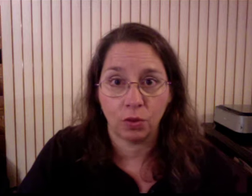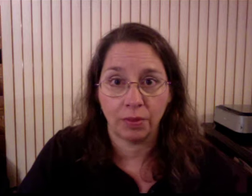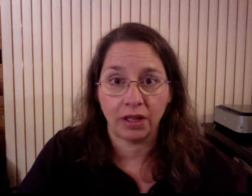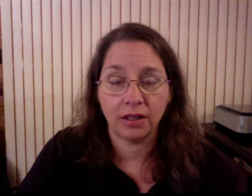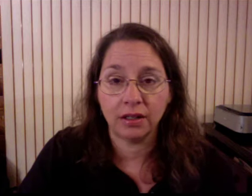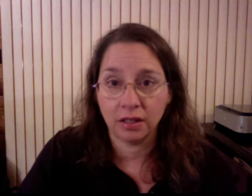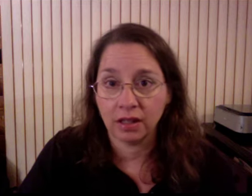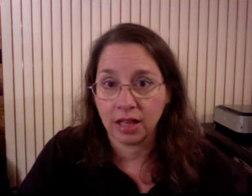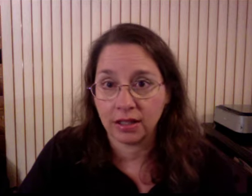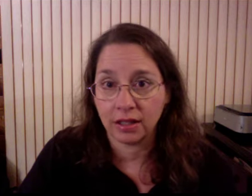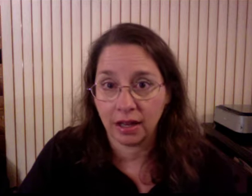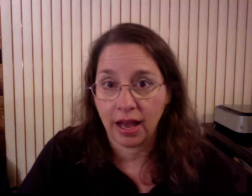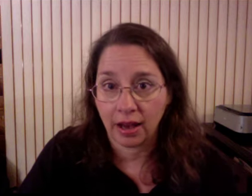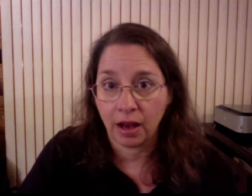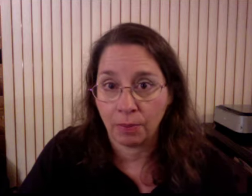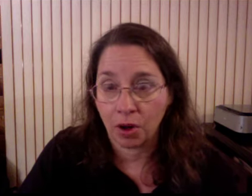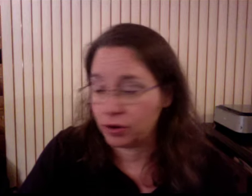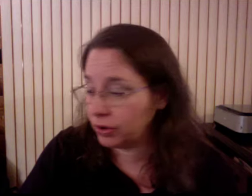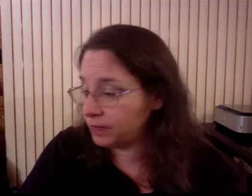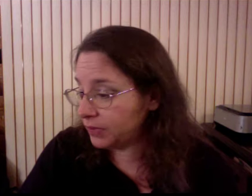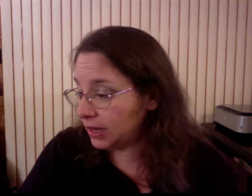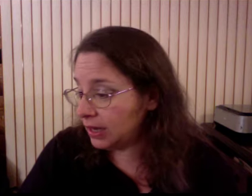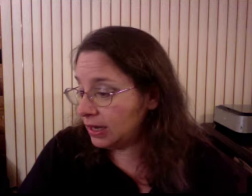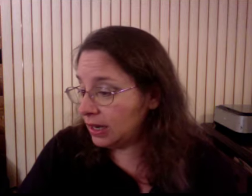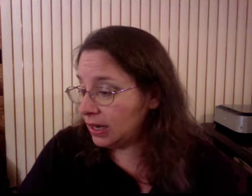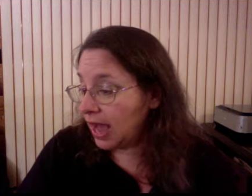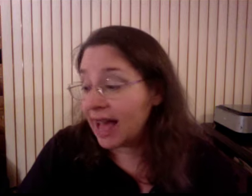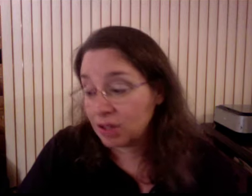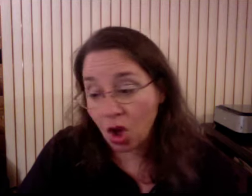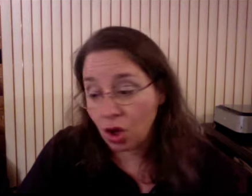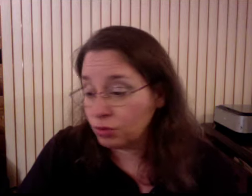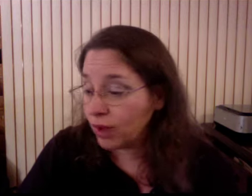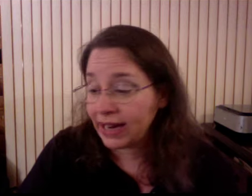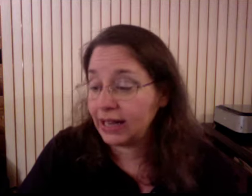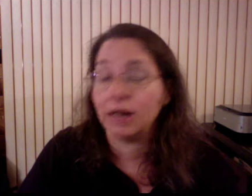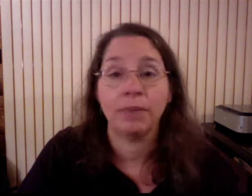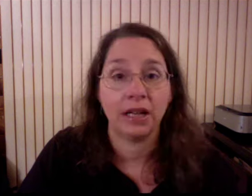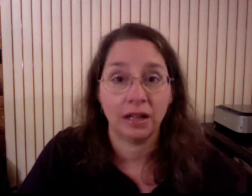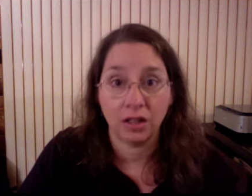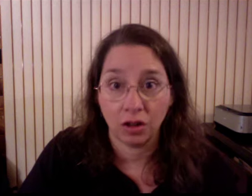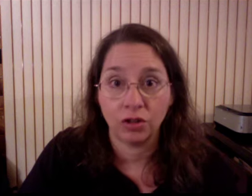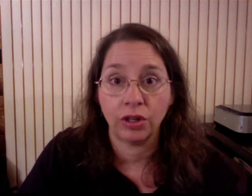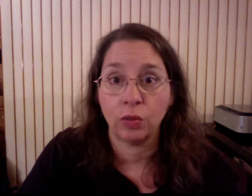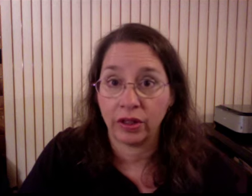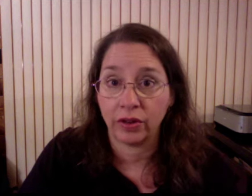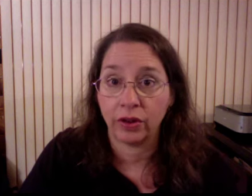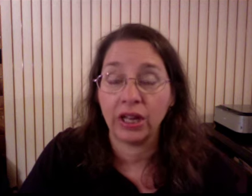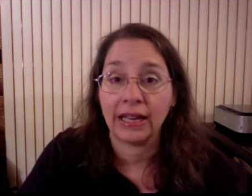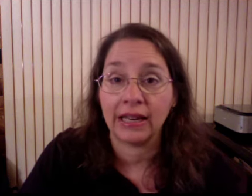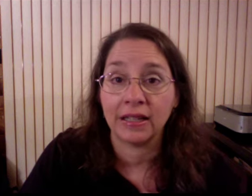woman to lust upon her has already committed adultery with her in his